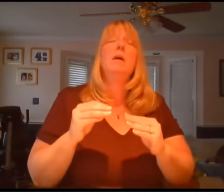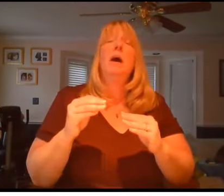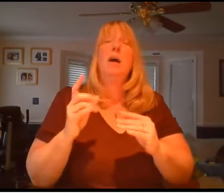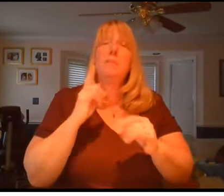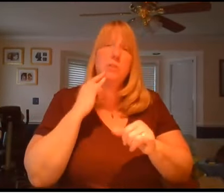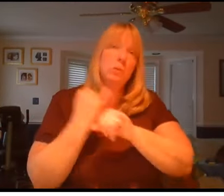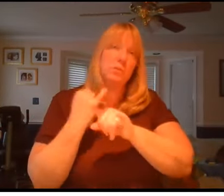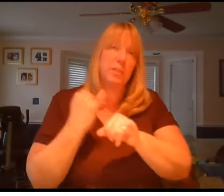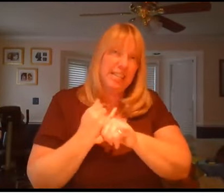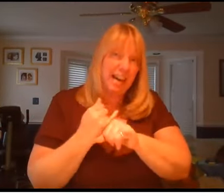fully ASL yet.